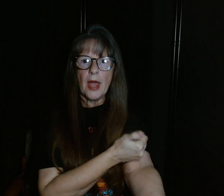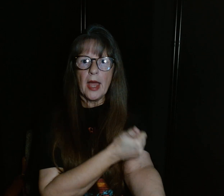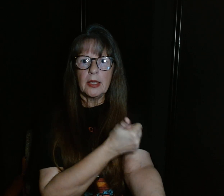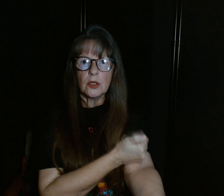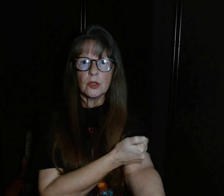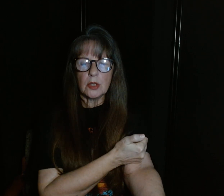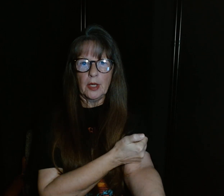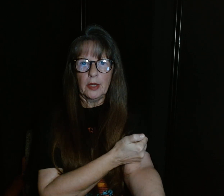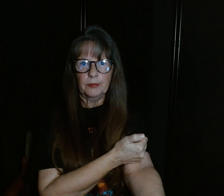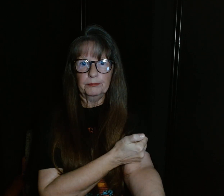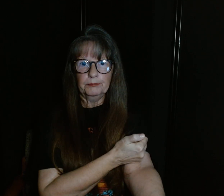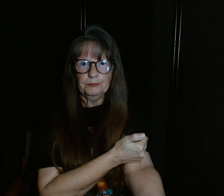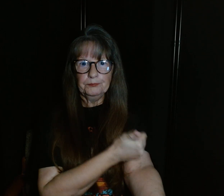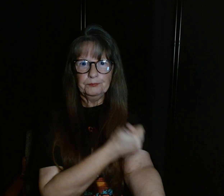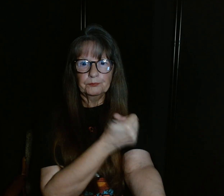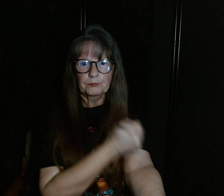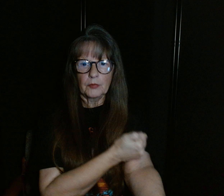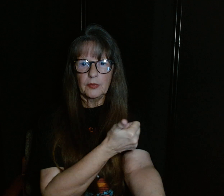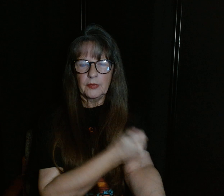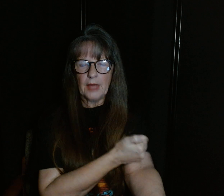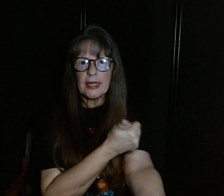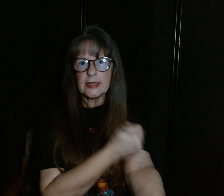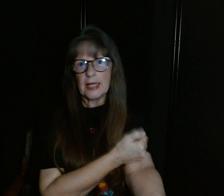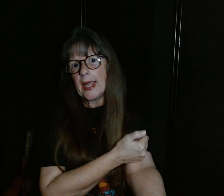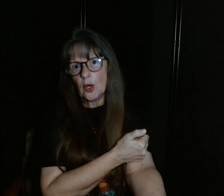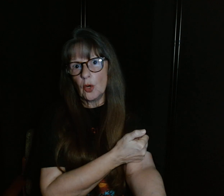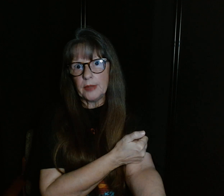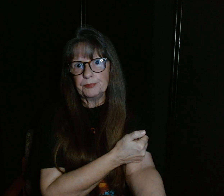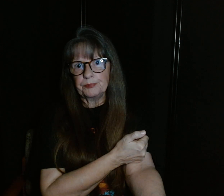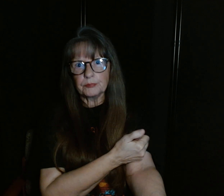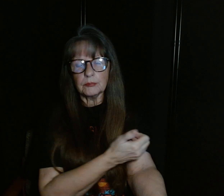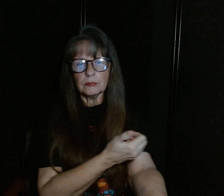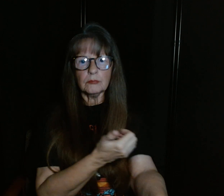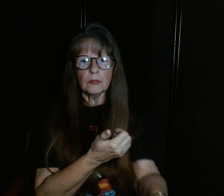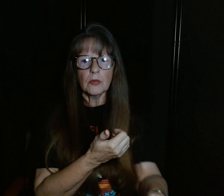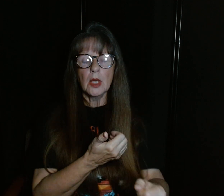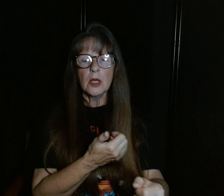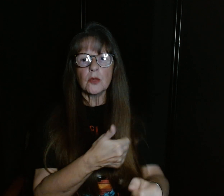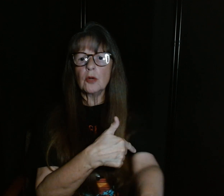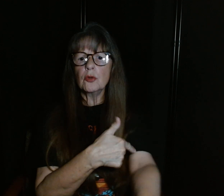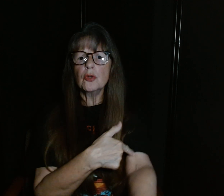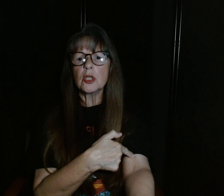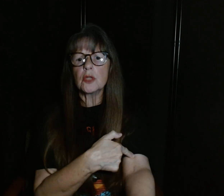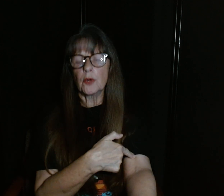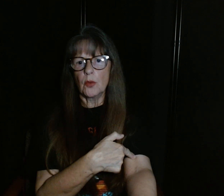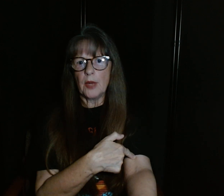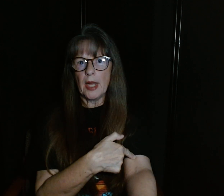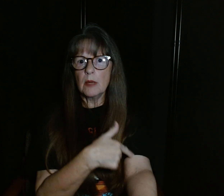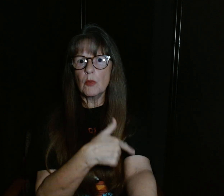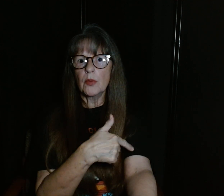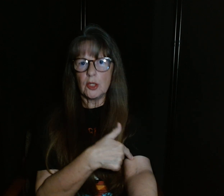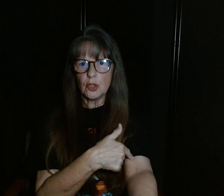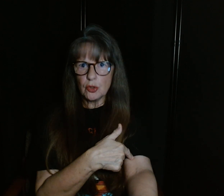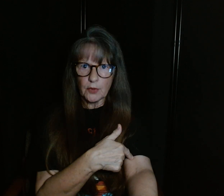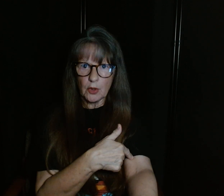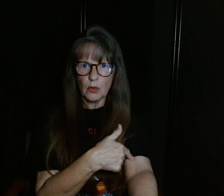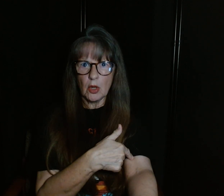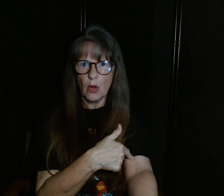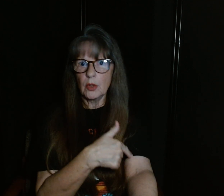that is that is like heroin. So they don't use this for cocaine anymore. That is used for Coca-Cola. It's an